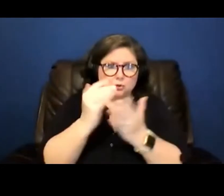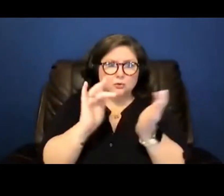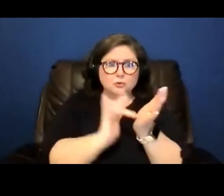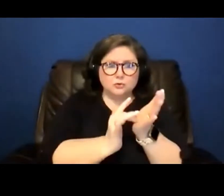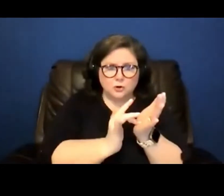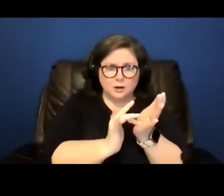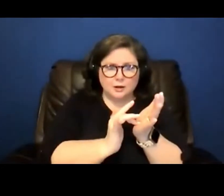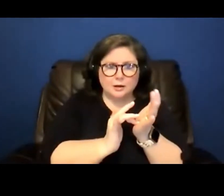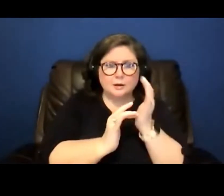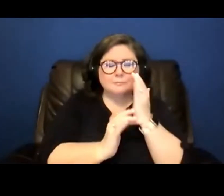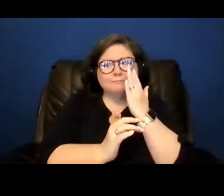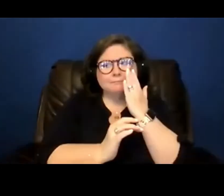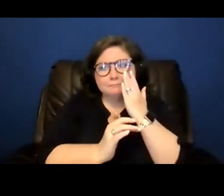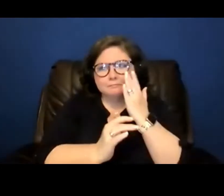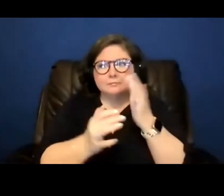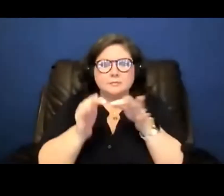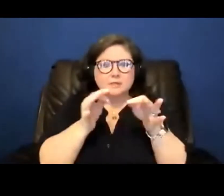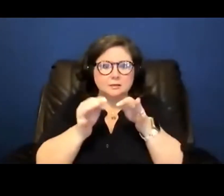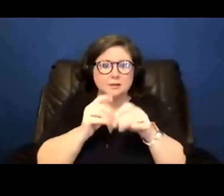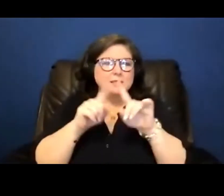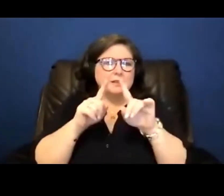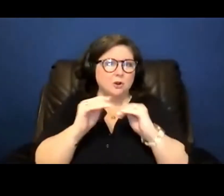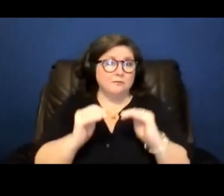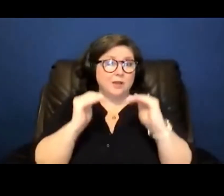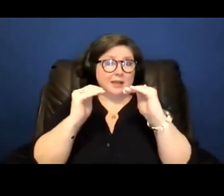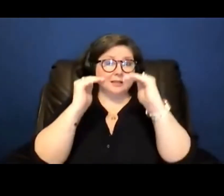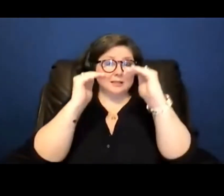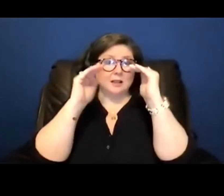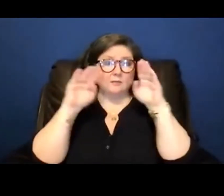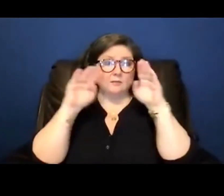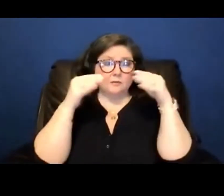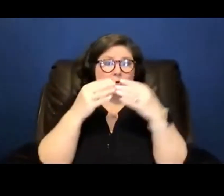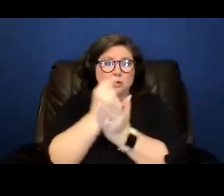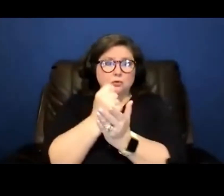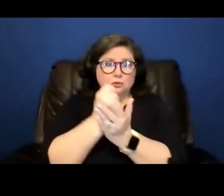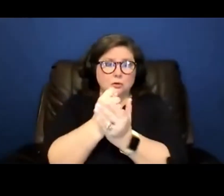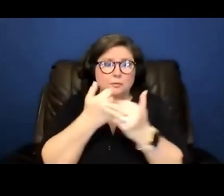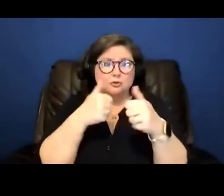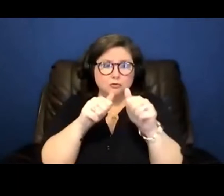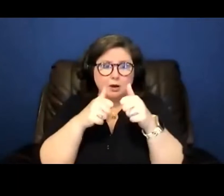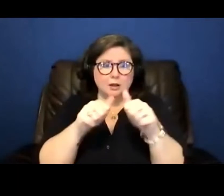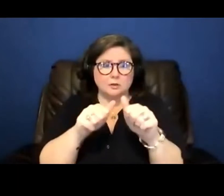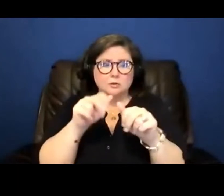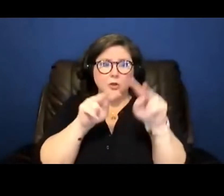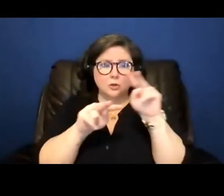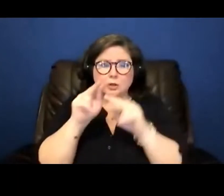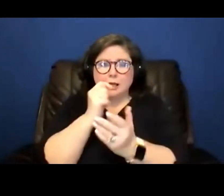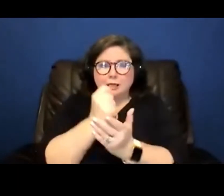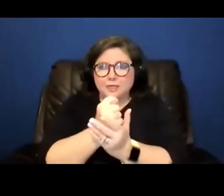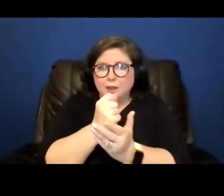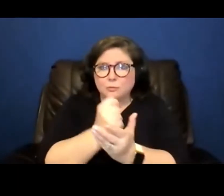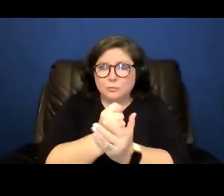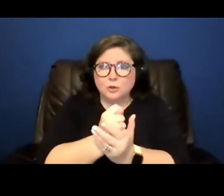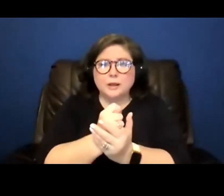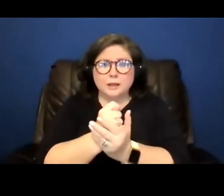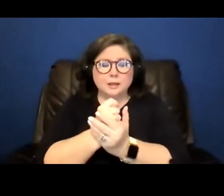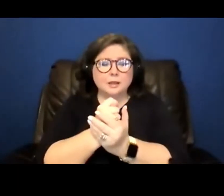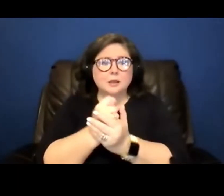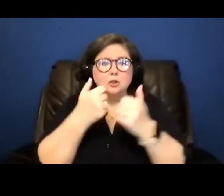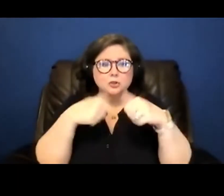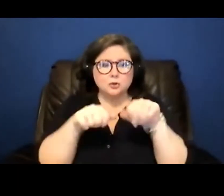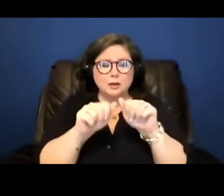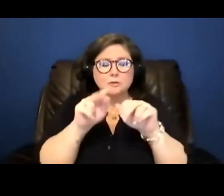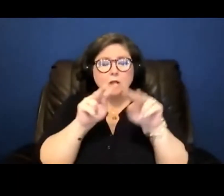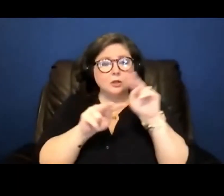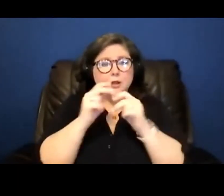And when I say about different phases, they really focus on treatment trials, looking at therapeutic trials. They look at